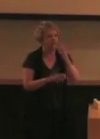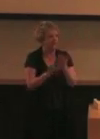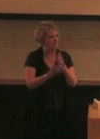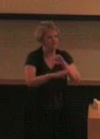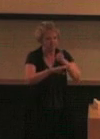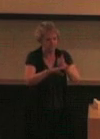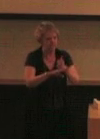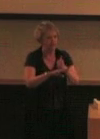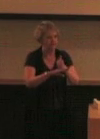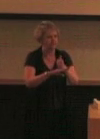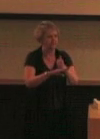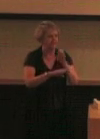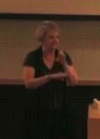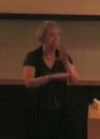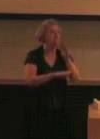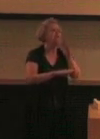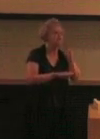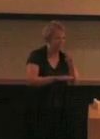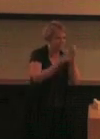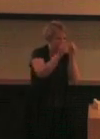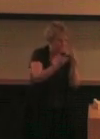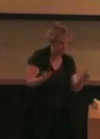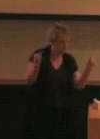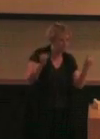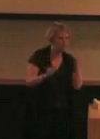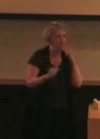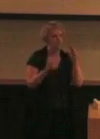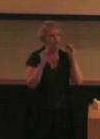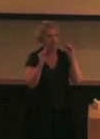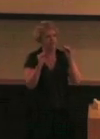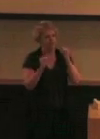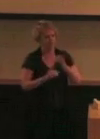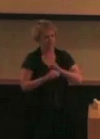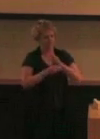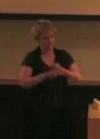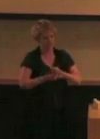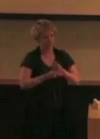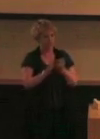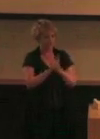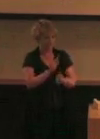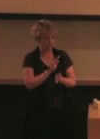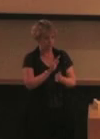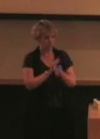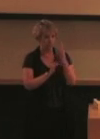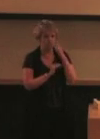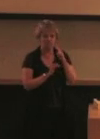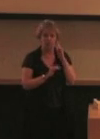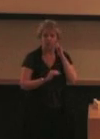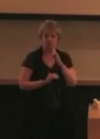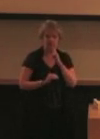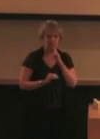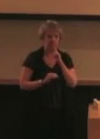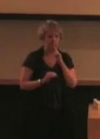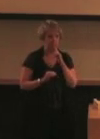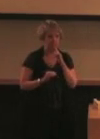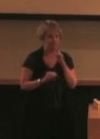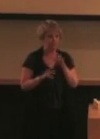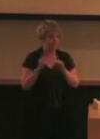evidence-based CBT solutions for educating self-care skills to deaf and low literacy